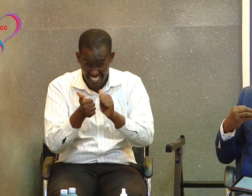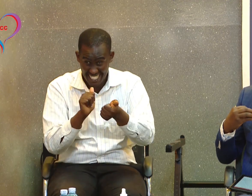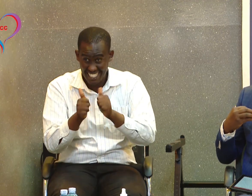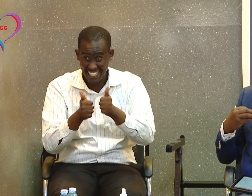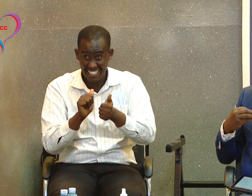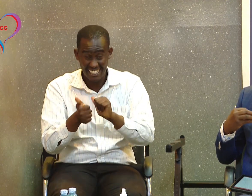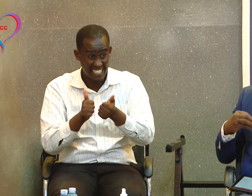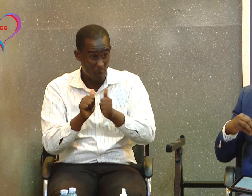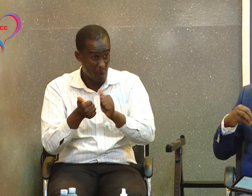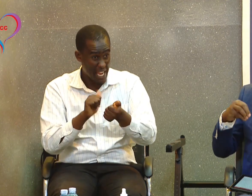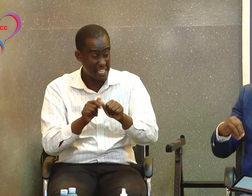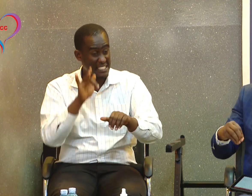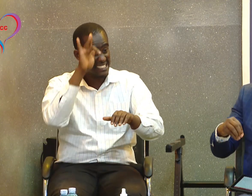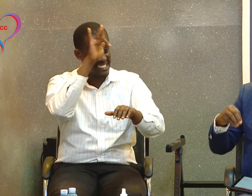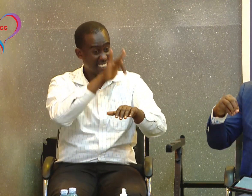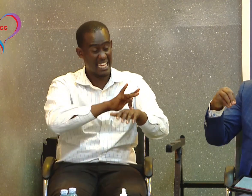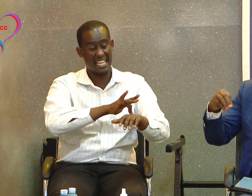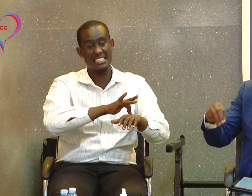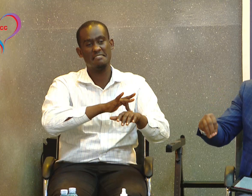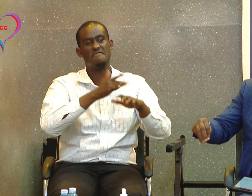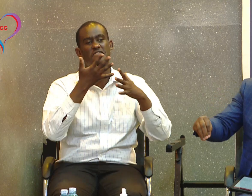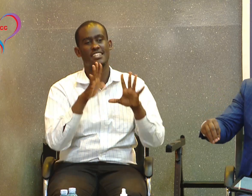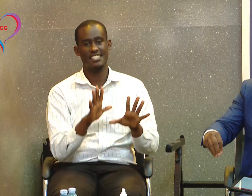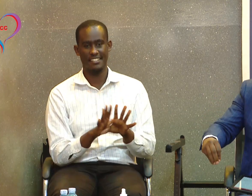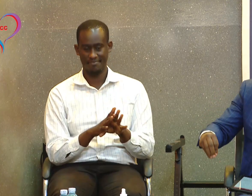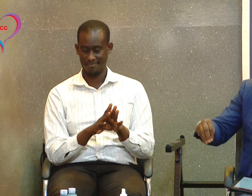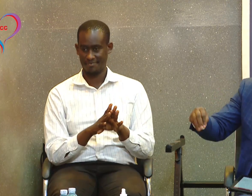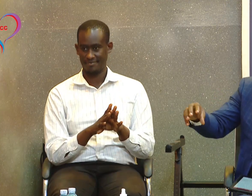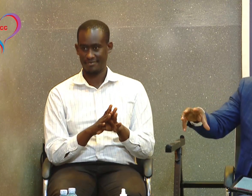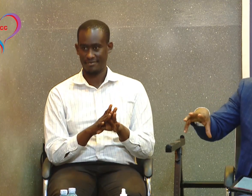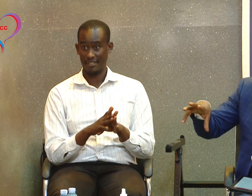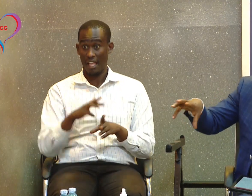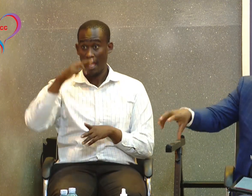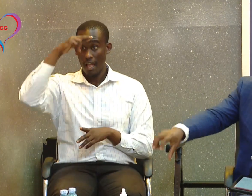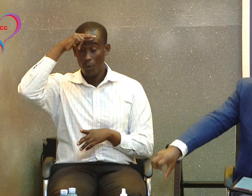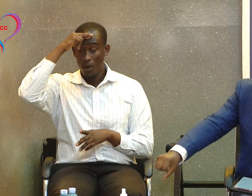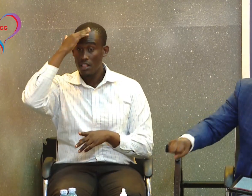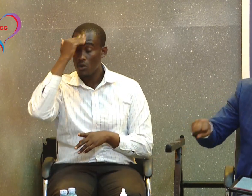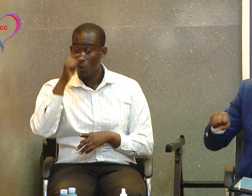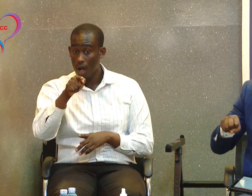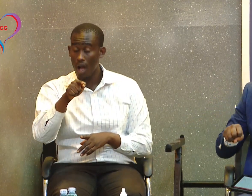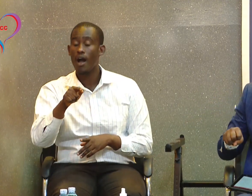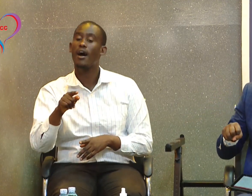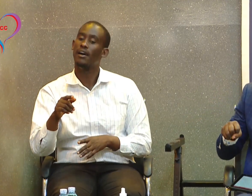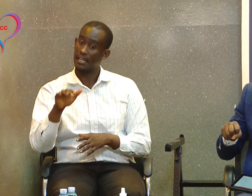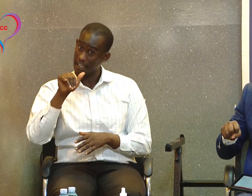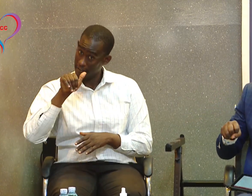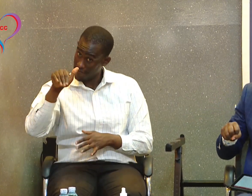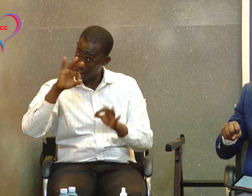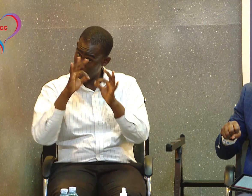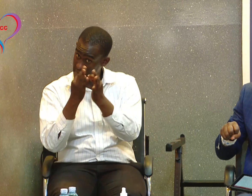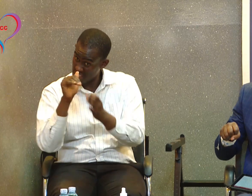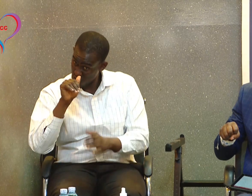Yesu cheyankwatira. Now there is a reason why in your family Jesus called first held you. Yesonga waliwe